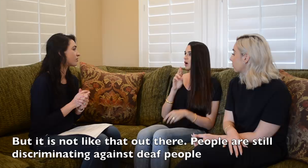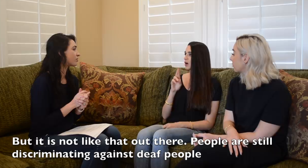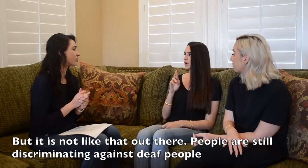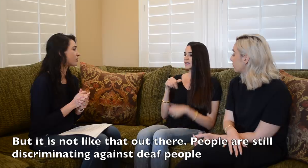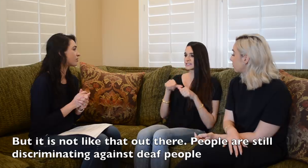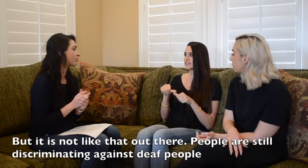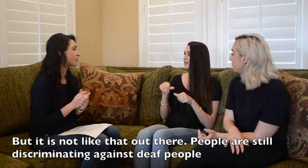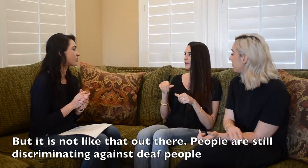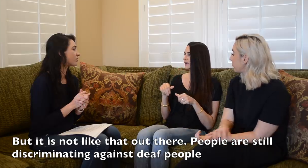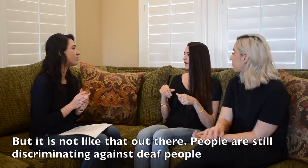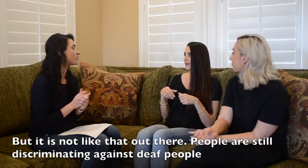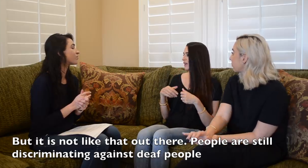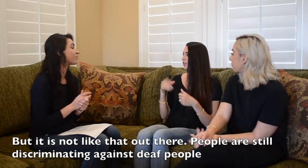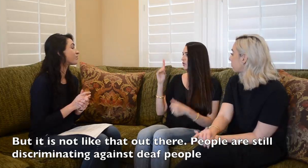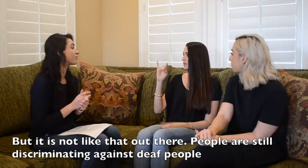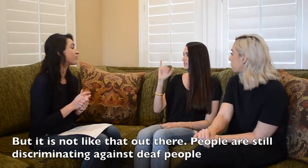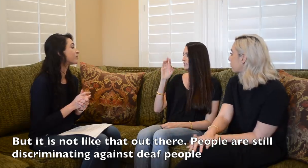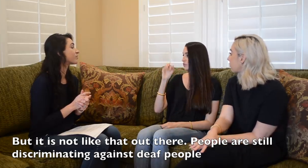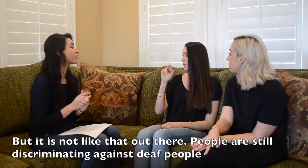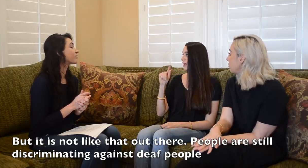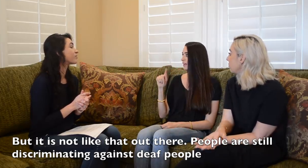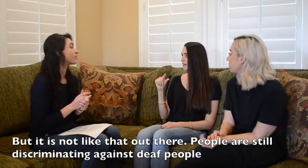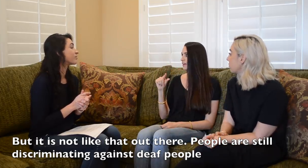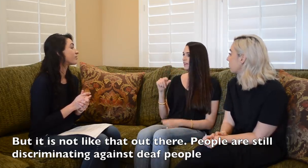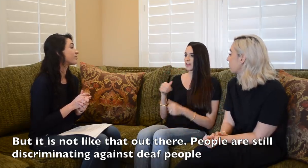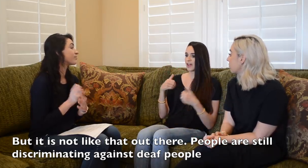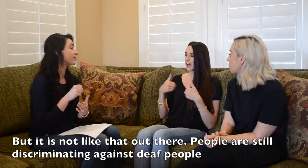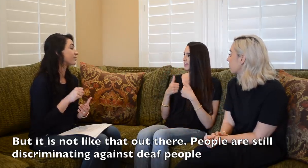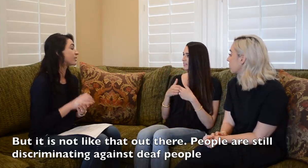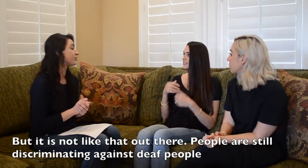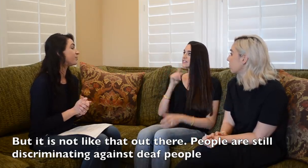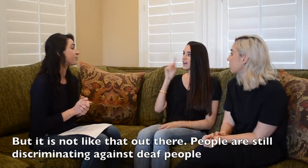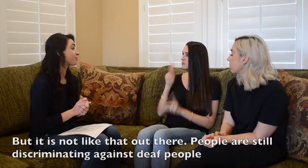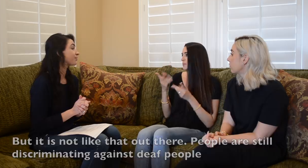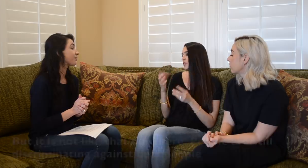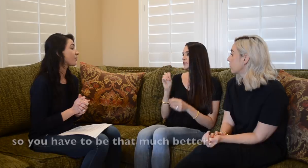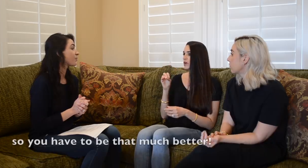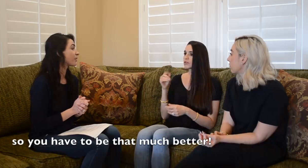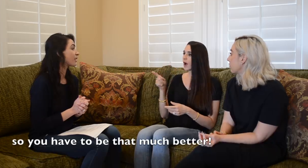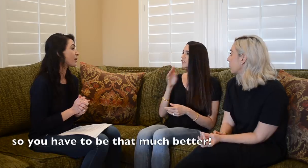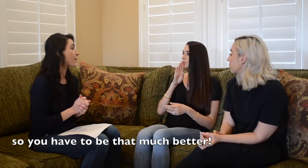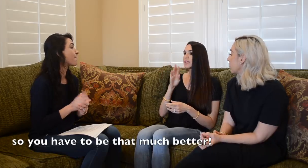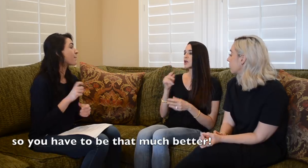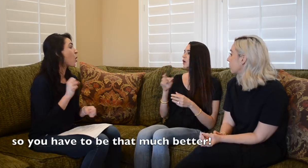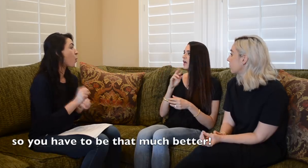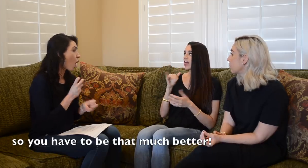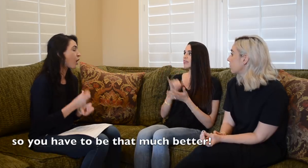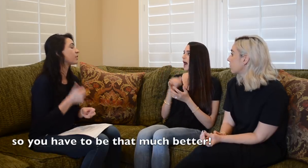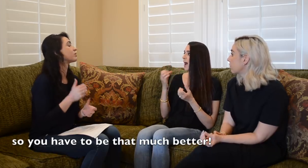are still, you know, discriminating against deaf people. So you have to be that